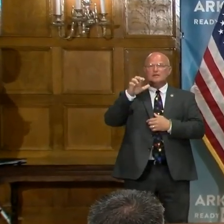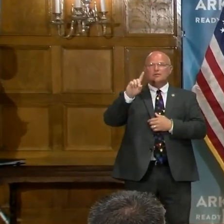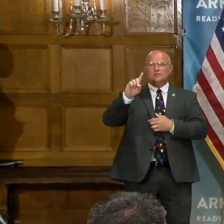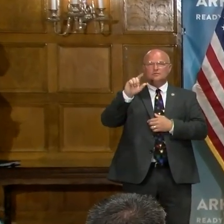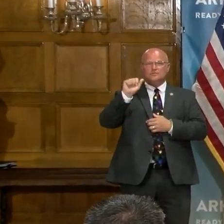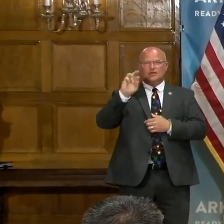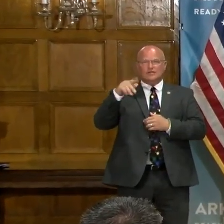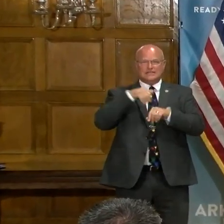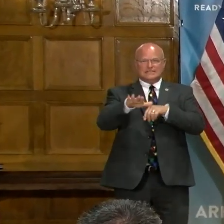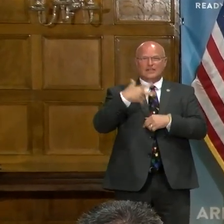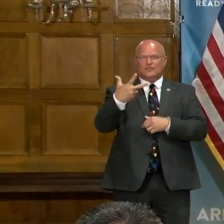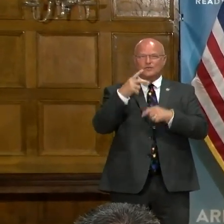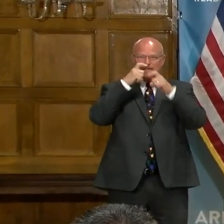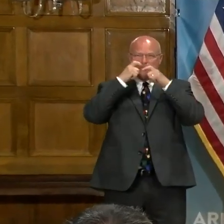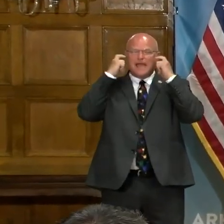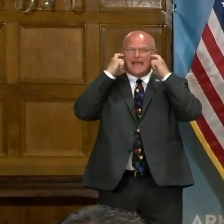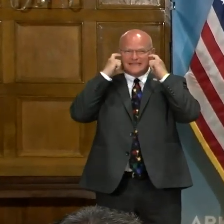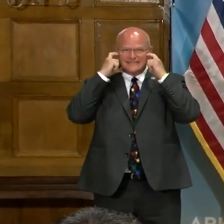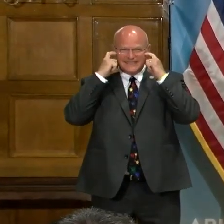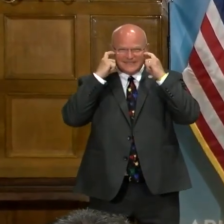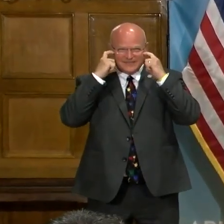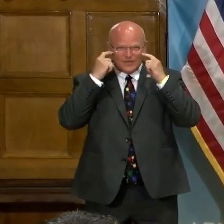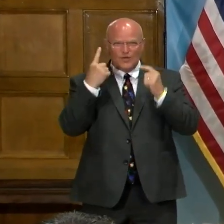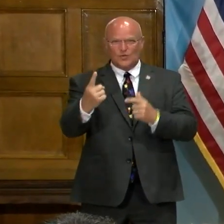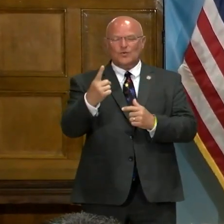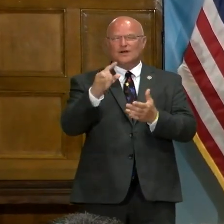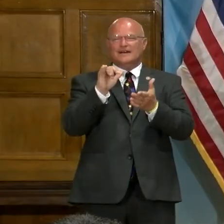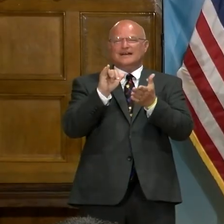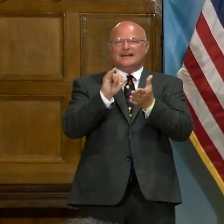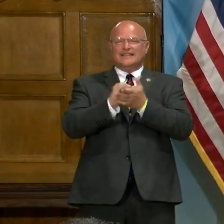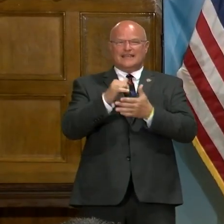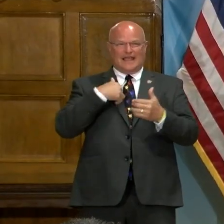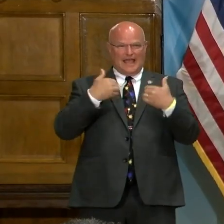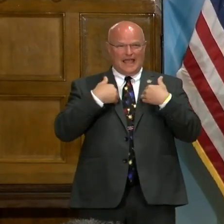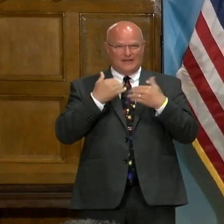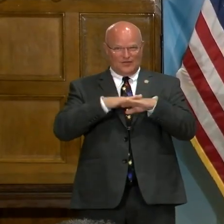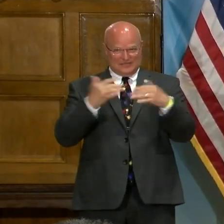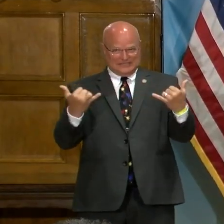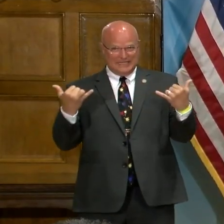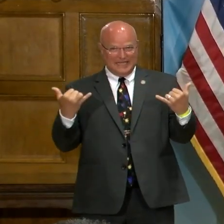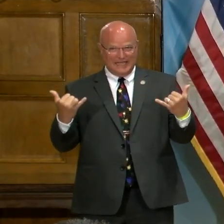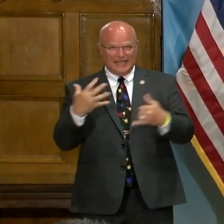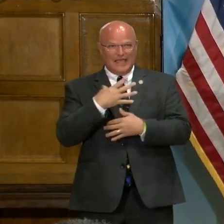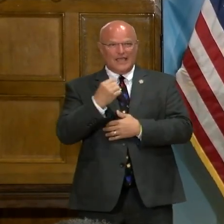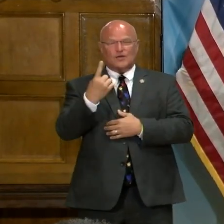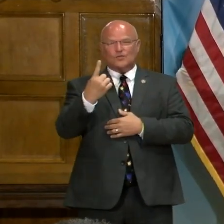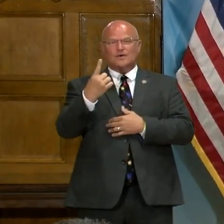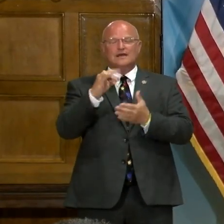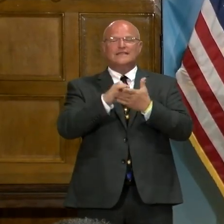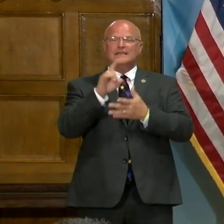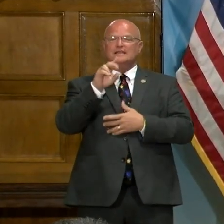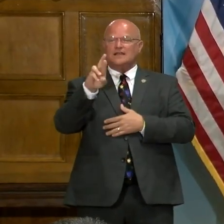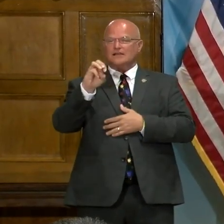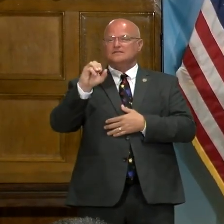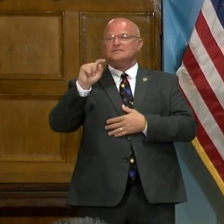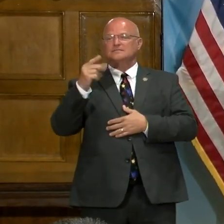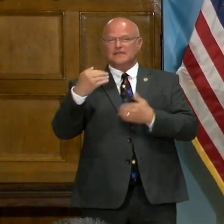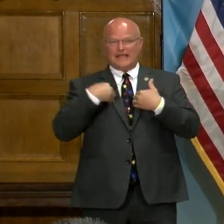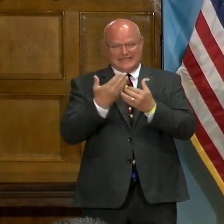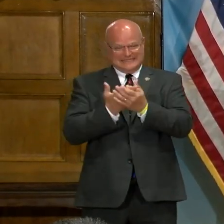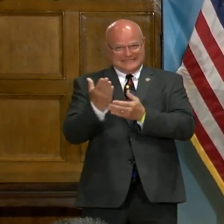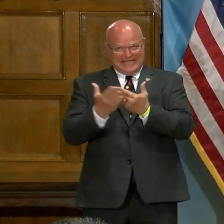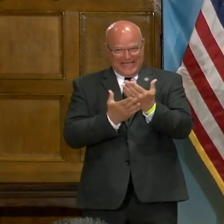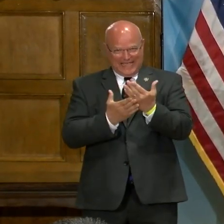Paragould, Arkansas sent 3 masks, one that I have on and one that Dr. Smith has